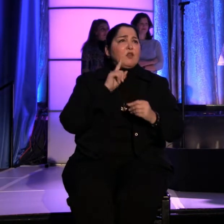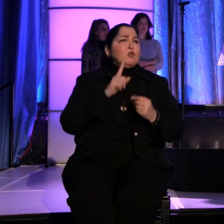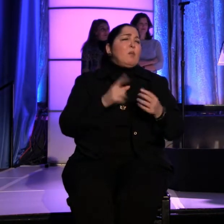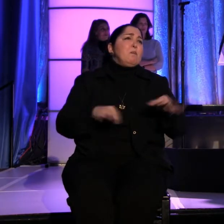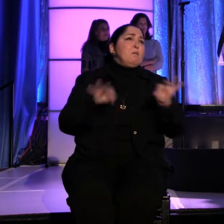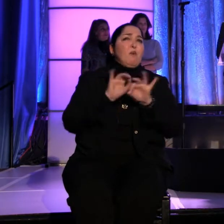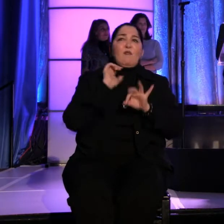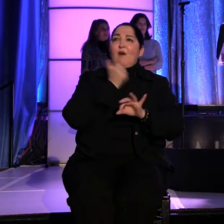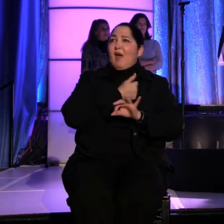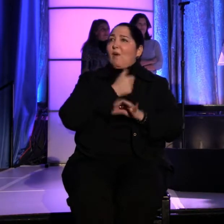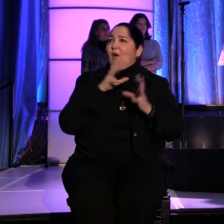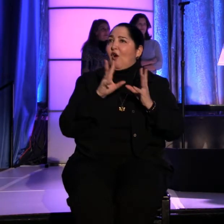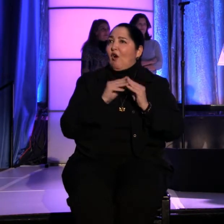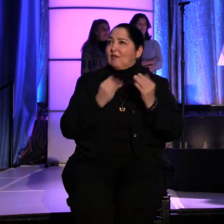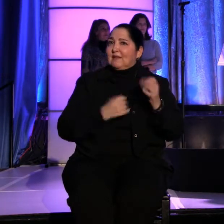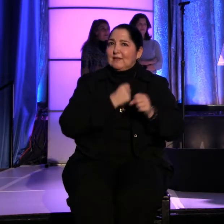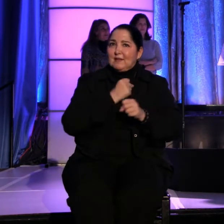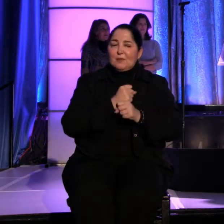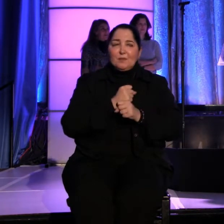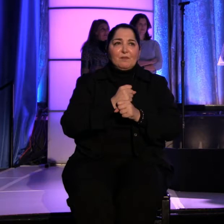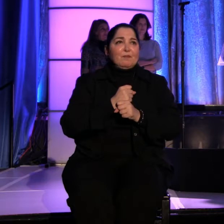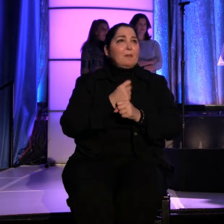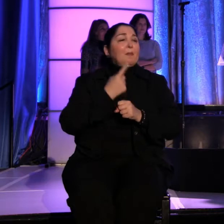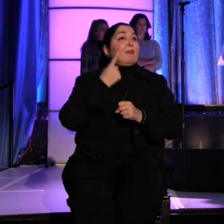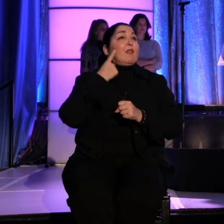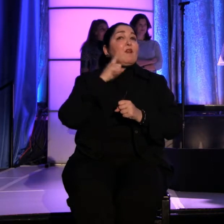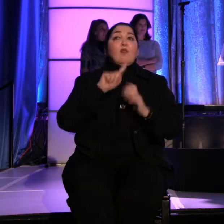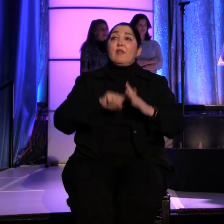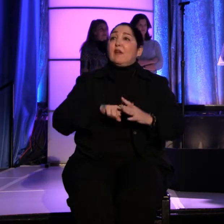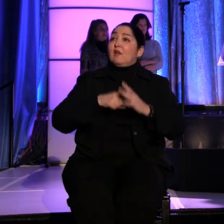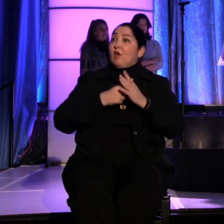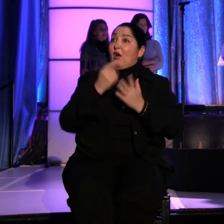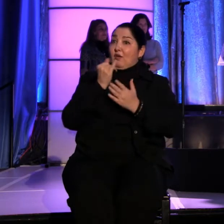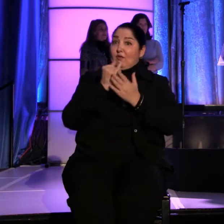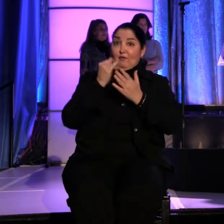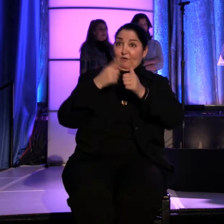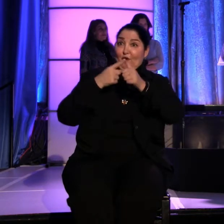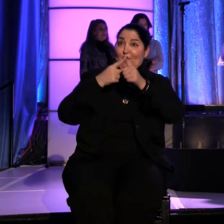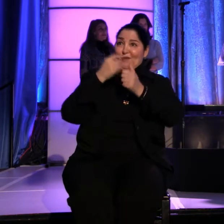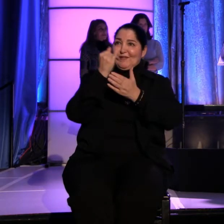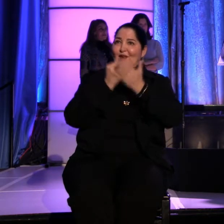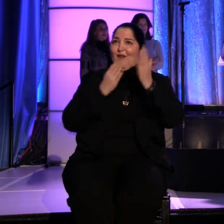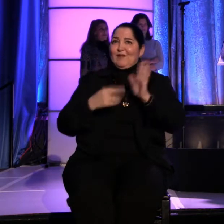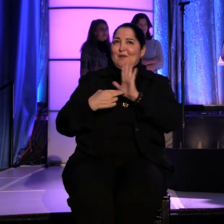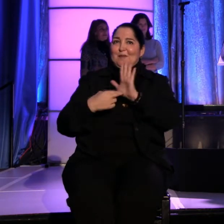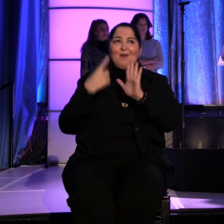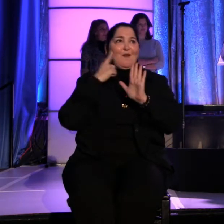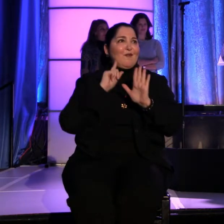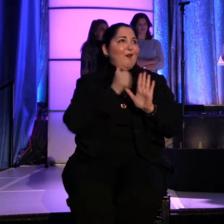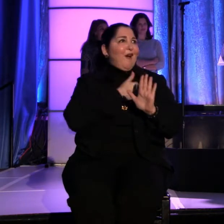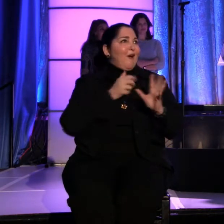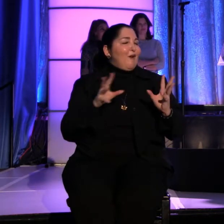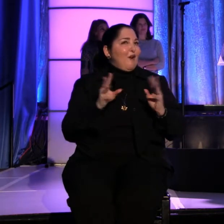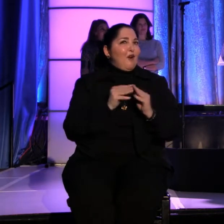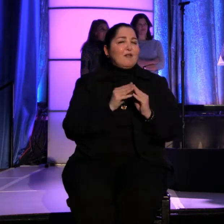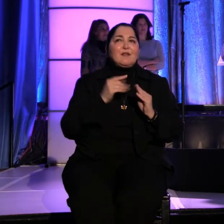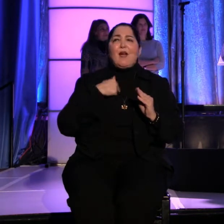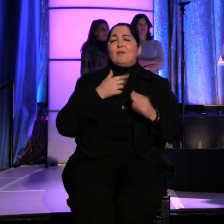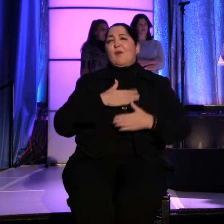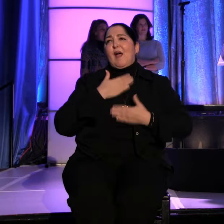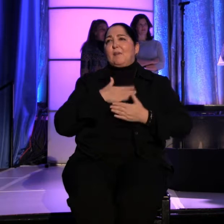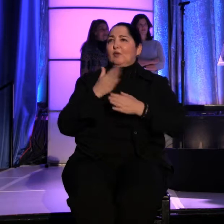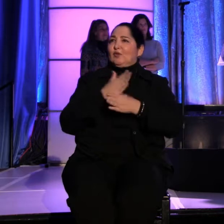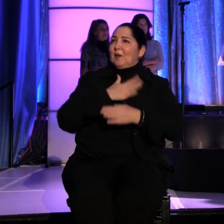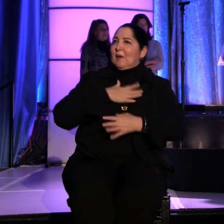conference. As the inaugural artist representative for the conference, I am so pleased to be able to share my wonderful